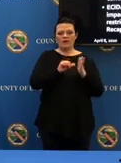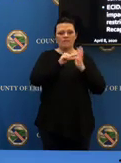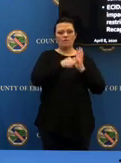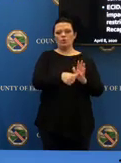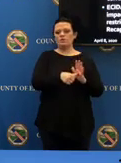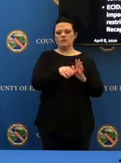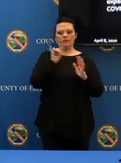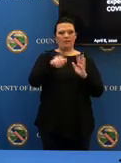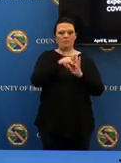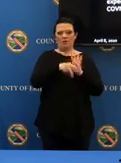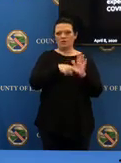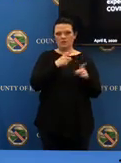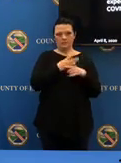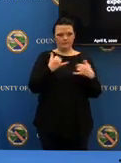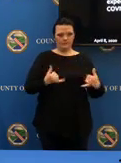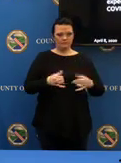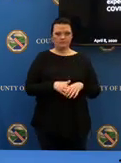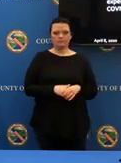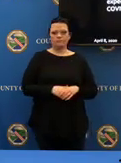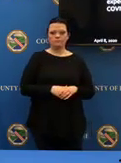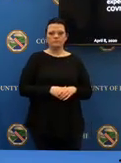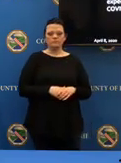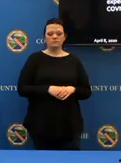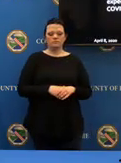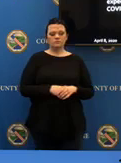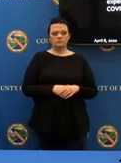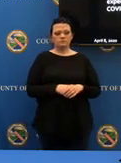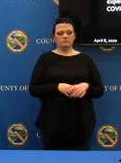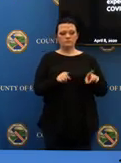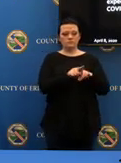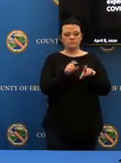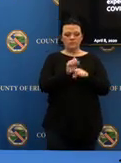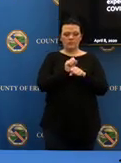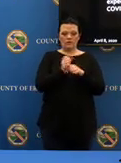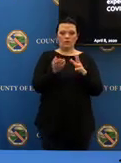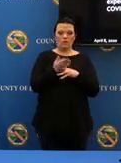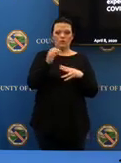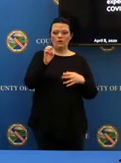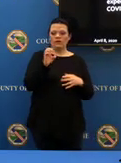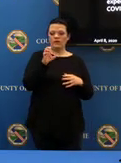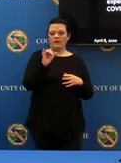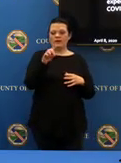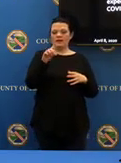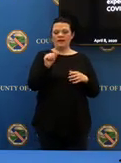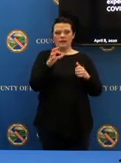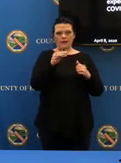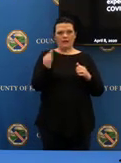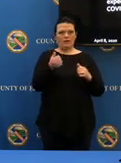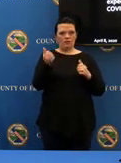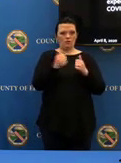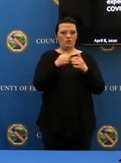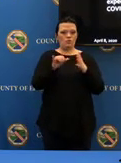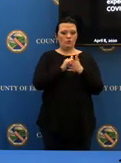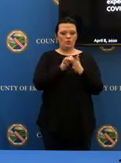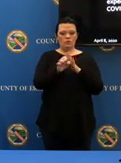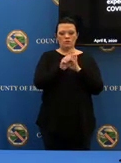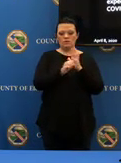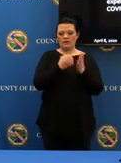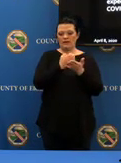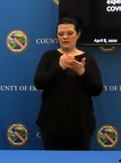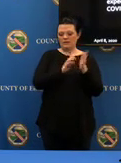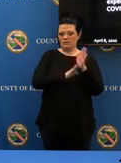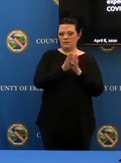at this time. We are also working through the ECIDA and others with the New York State Economic Development Council to